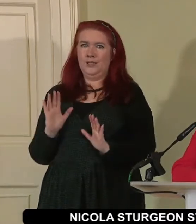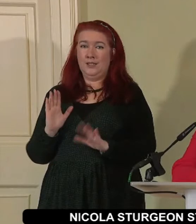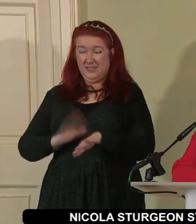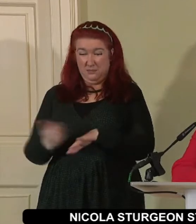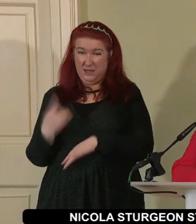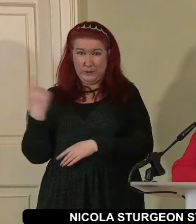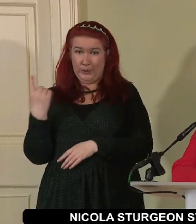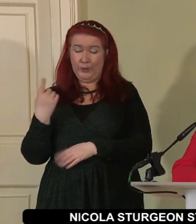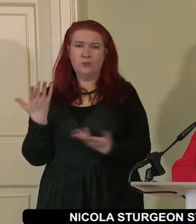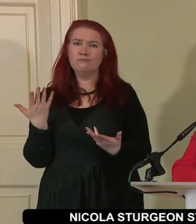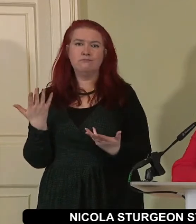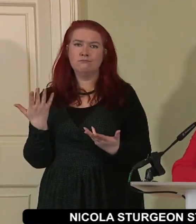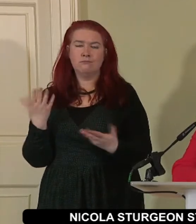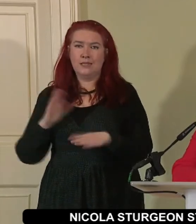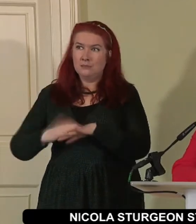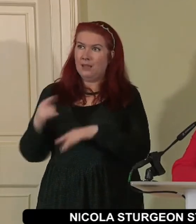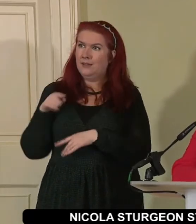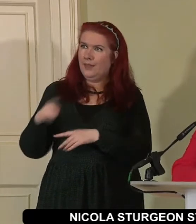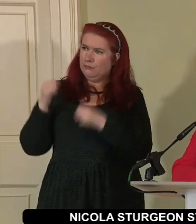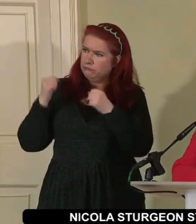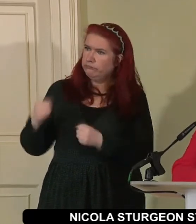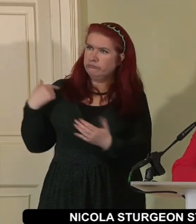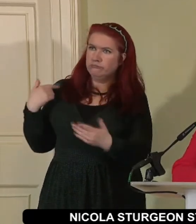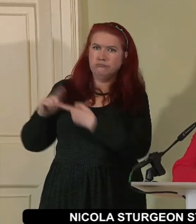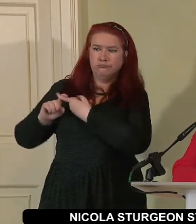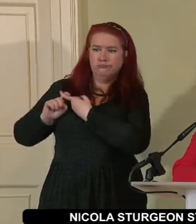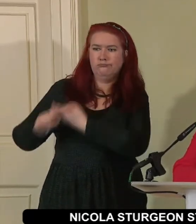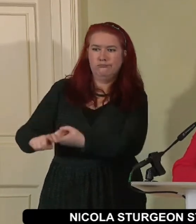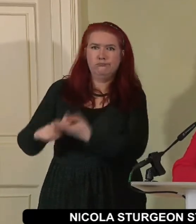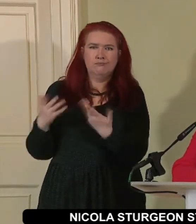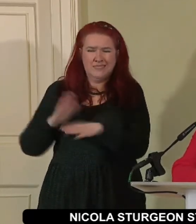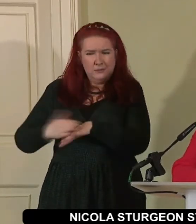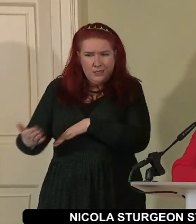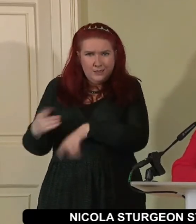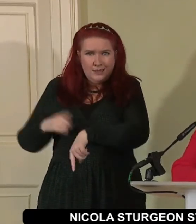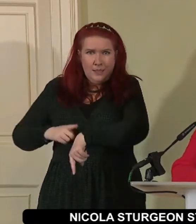are, and no matter how dominant they've been for no matter how much time. You know, politics.